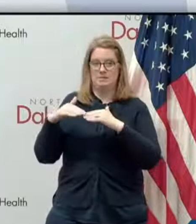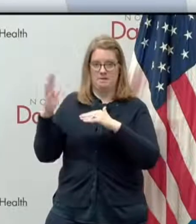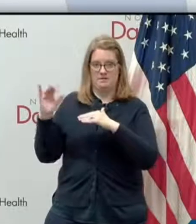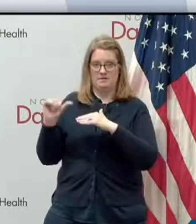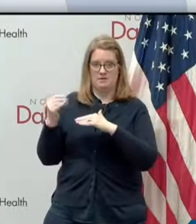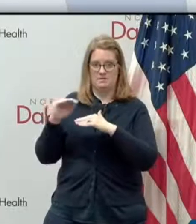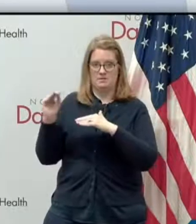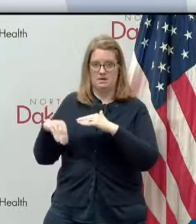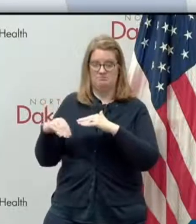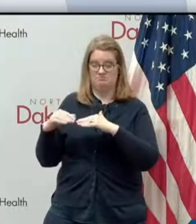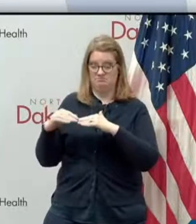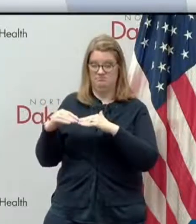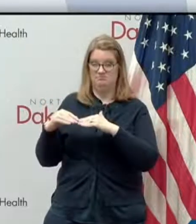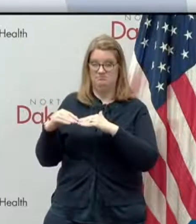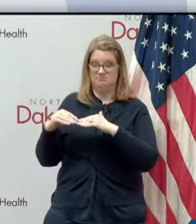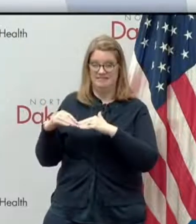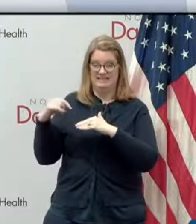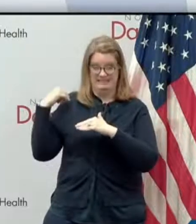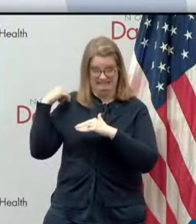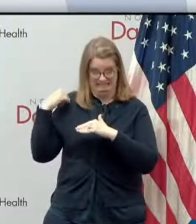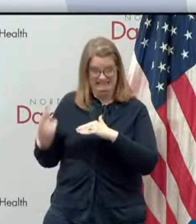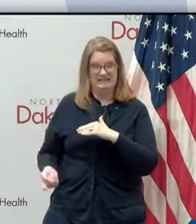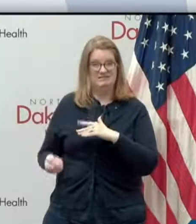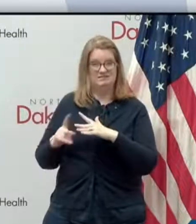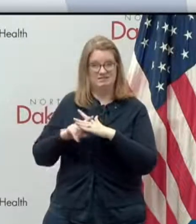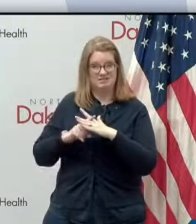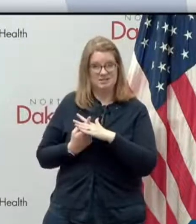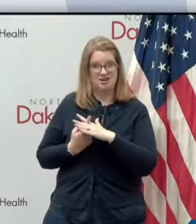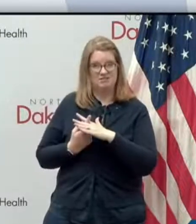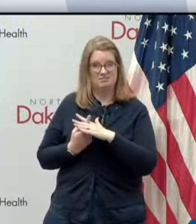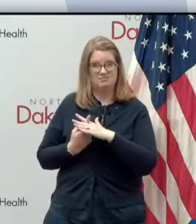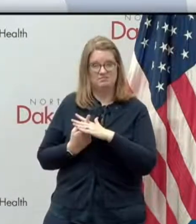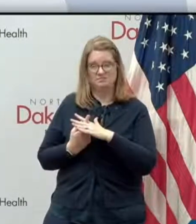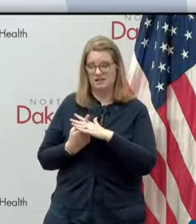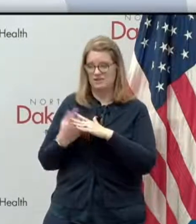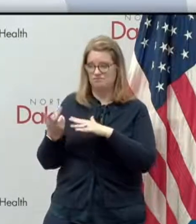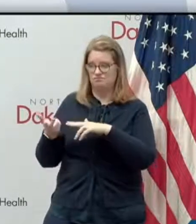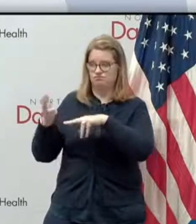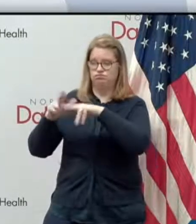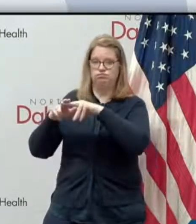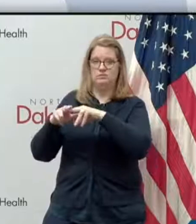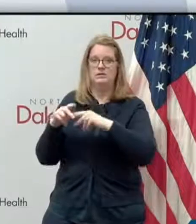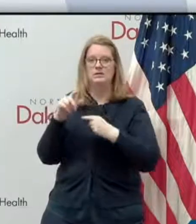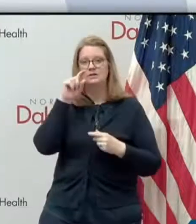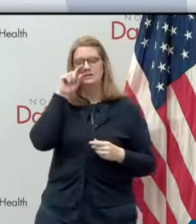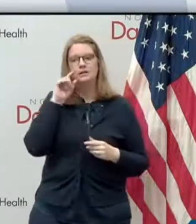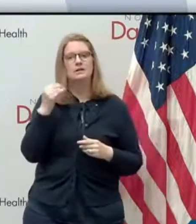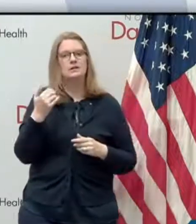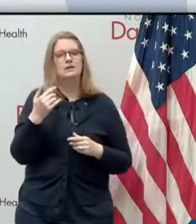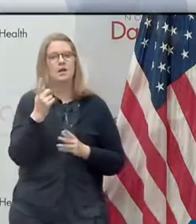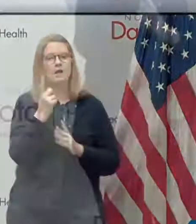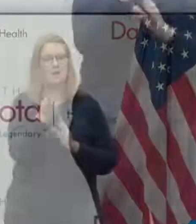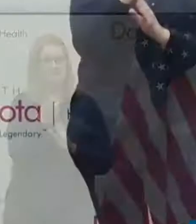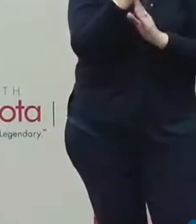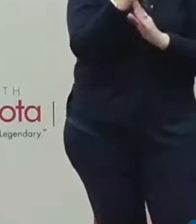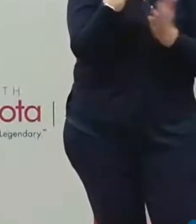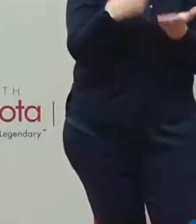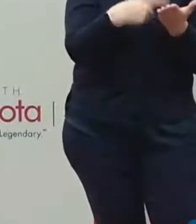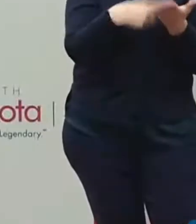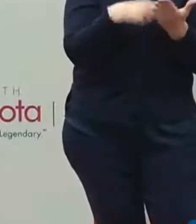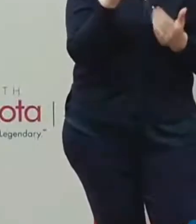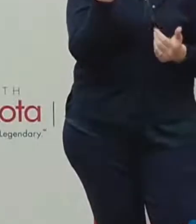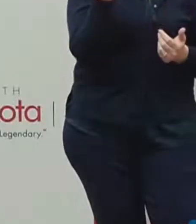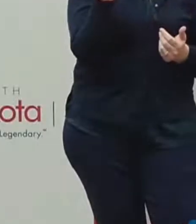first time since we've been in the pandemic. I want to spend a minute talking about underlying